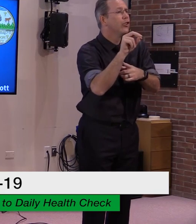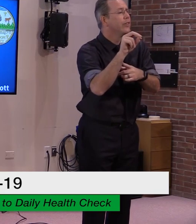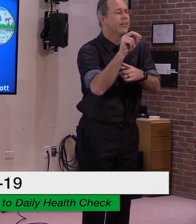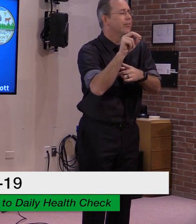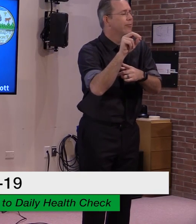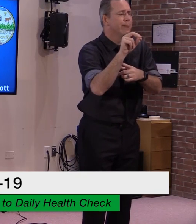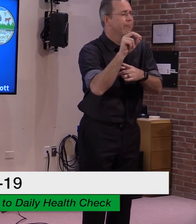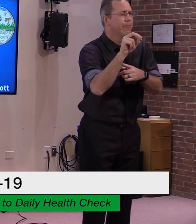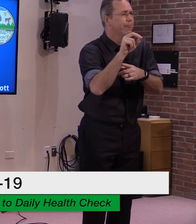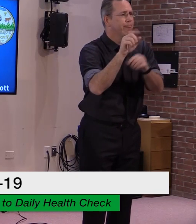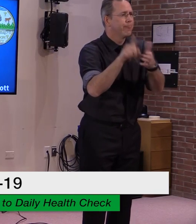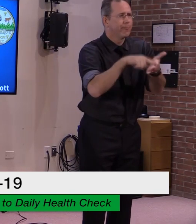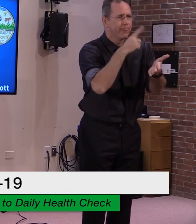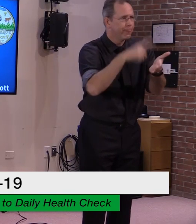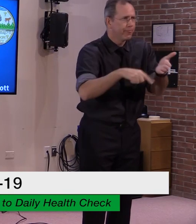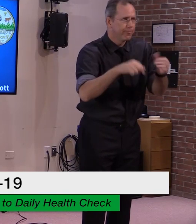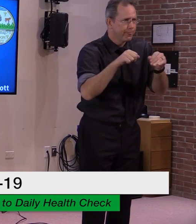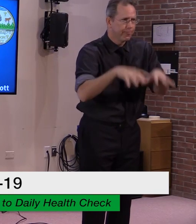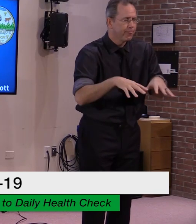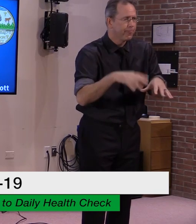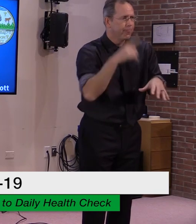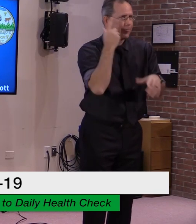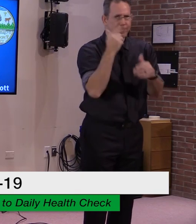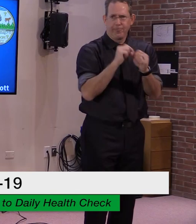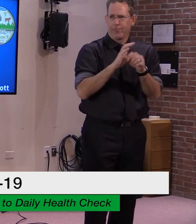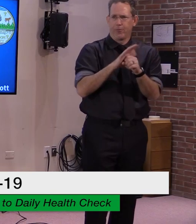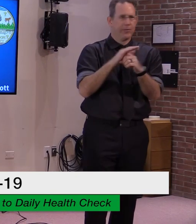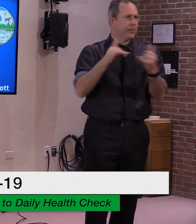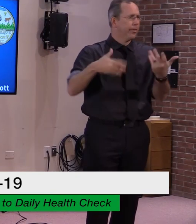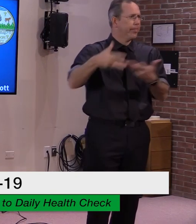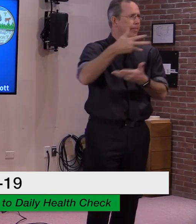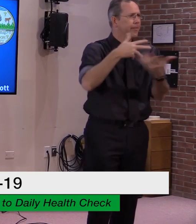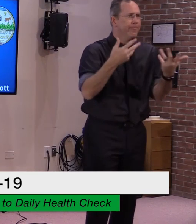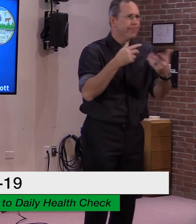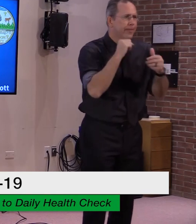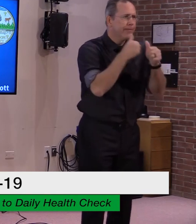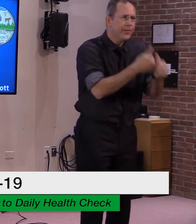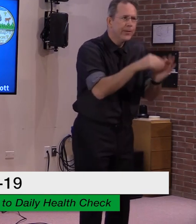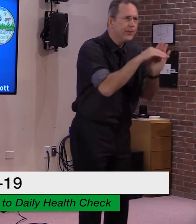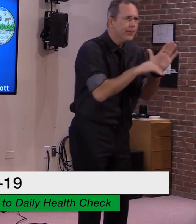further notice and we'll review it again each week